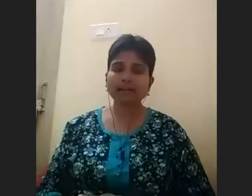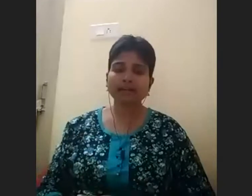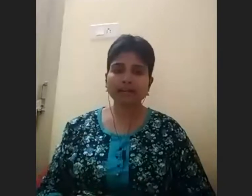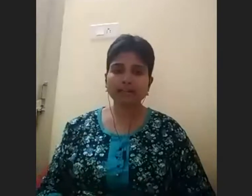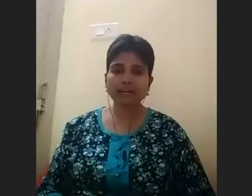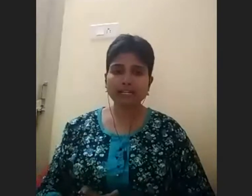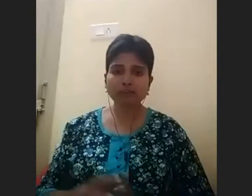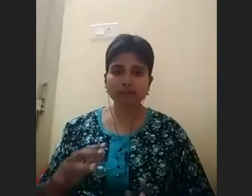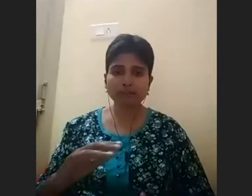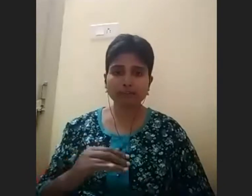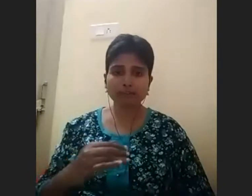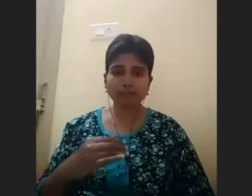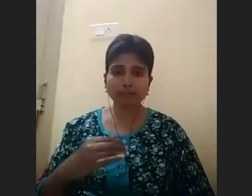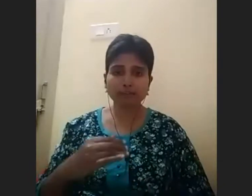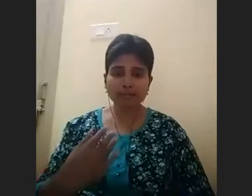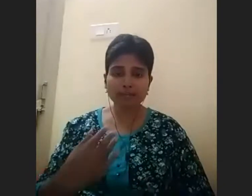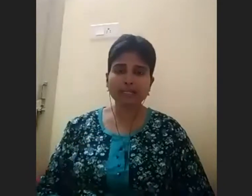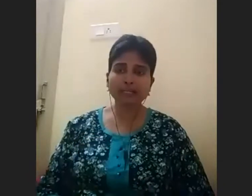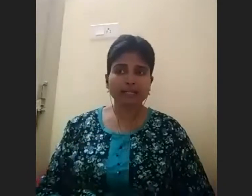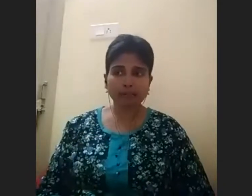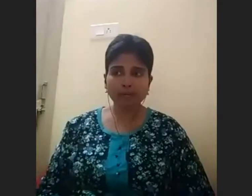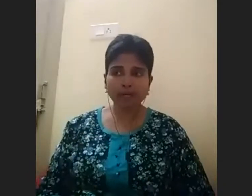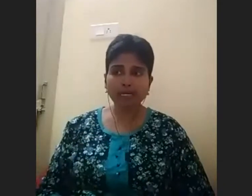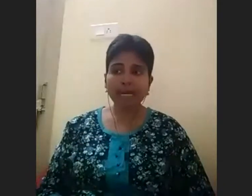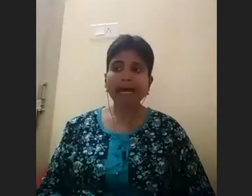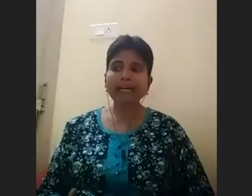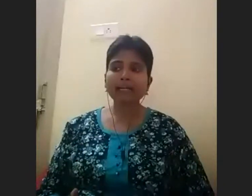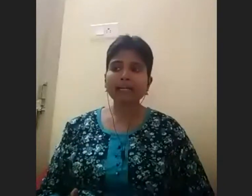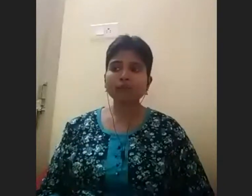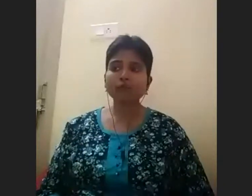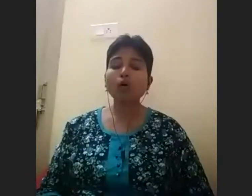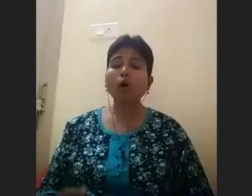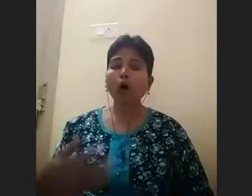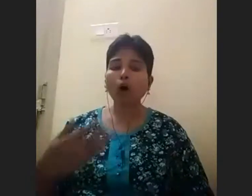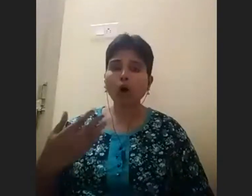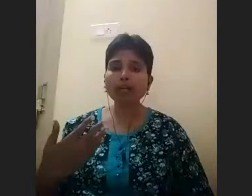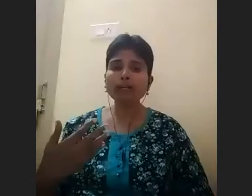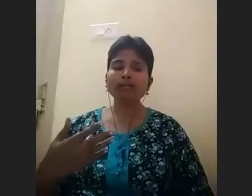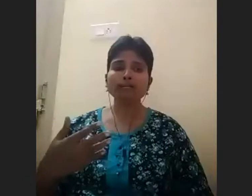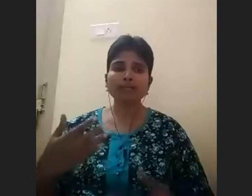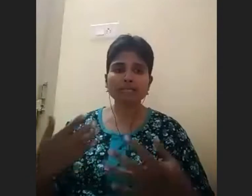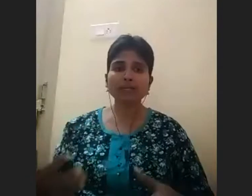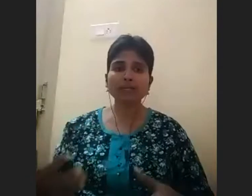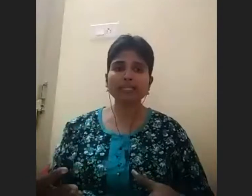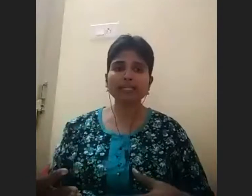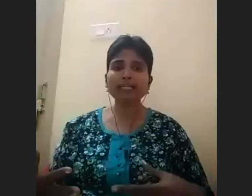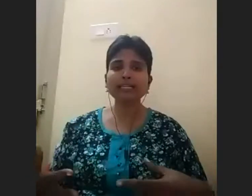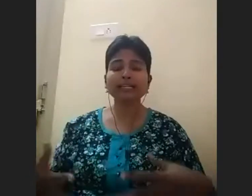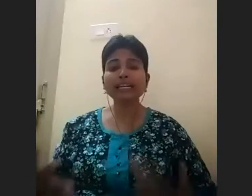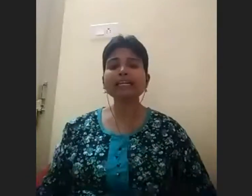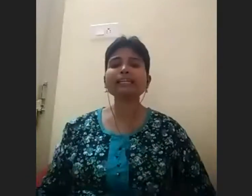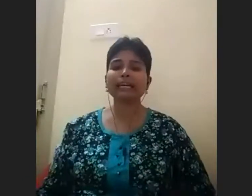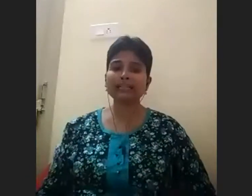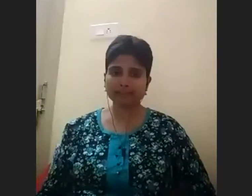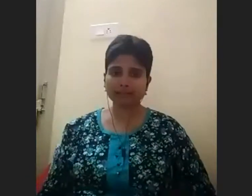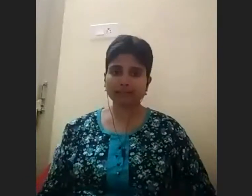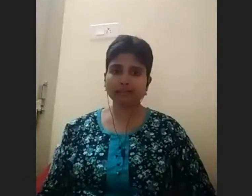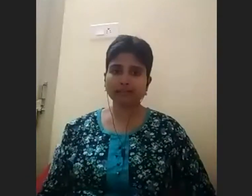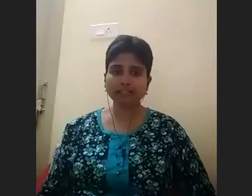actually missing, number one. And number two, all disability related